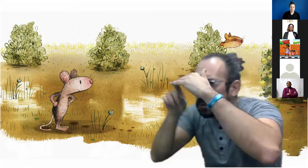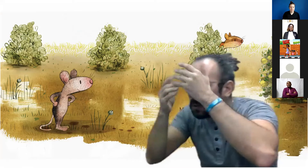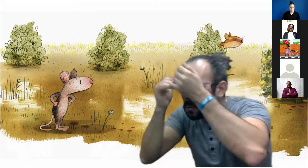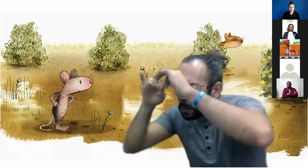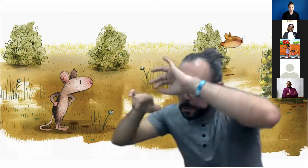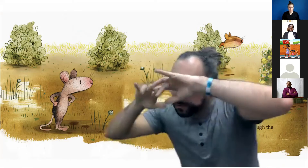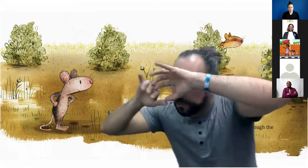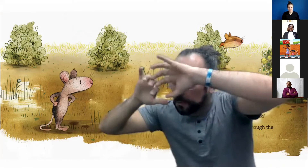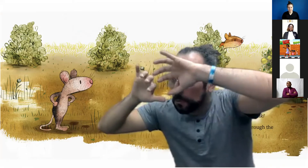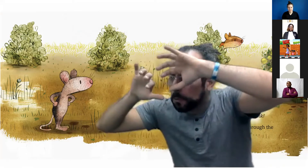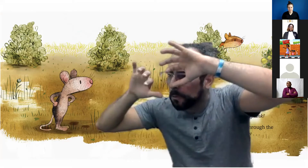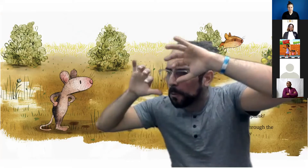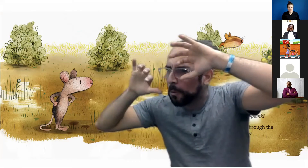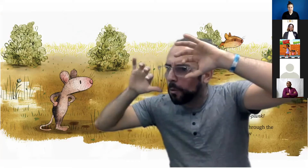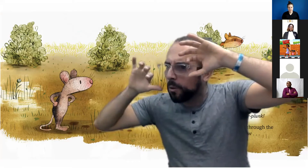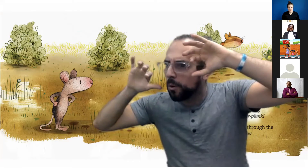They peeked in the bushes